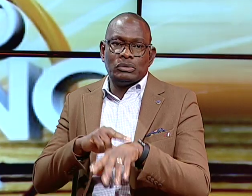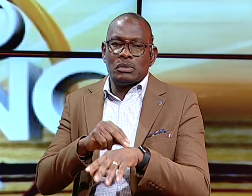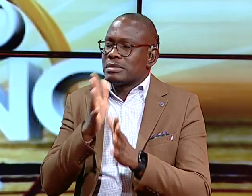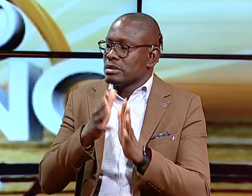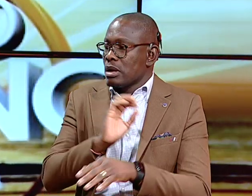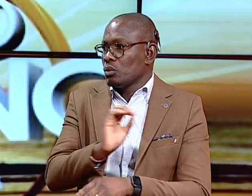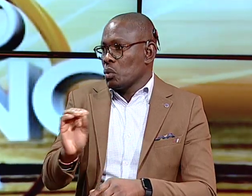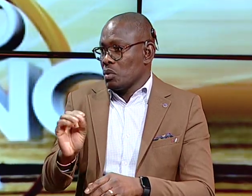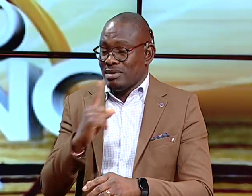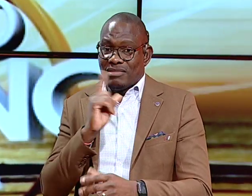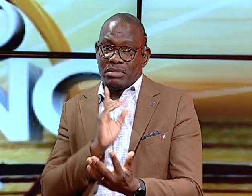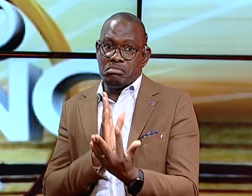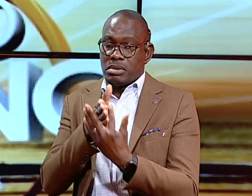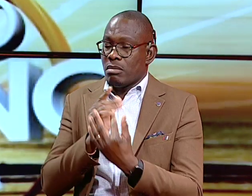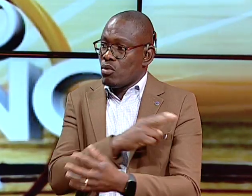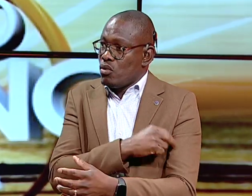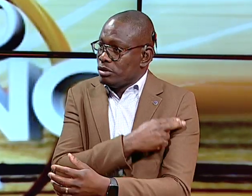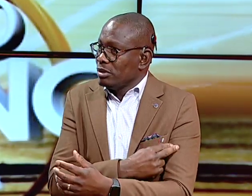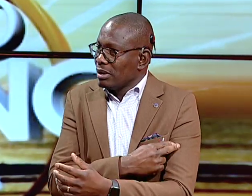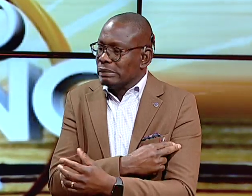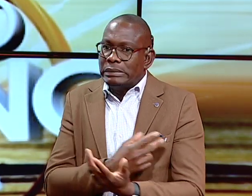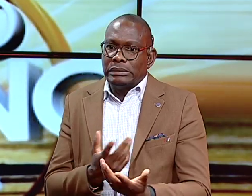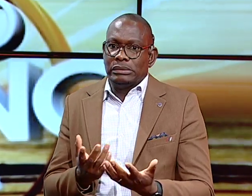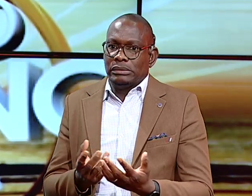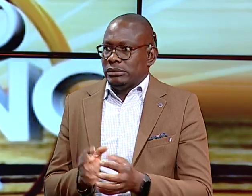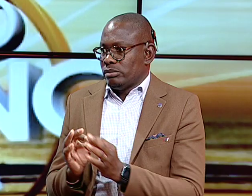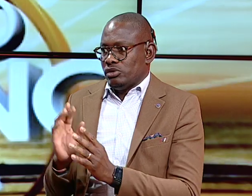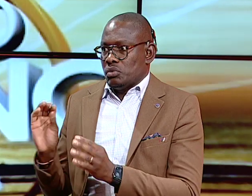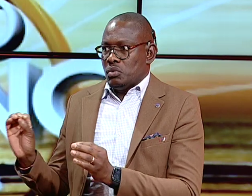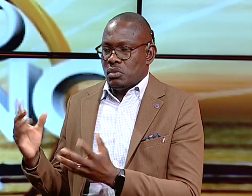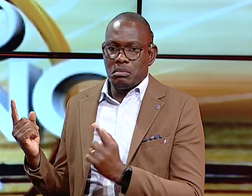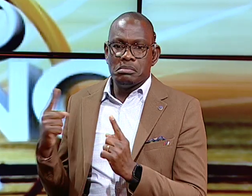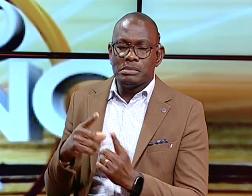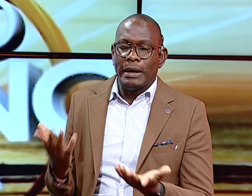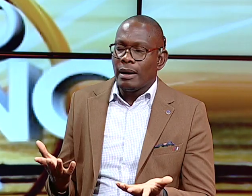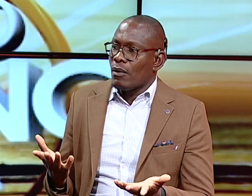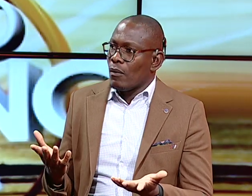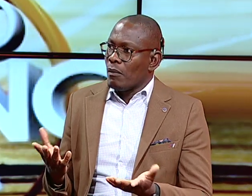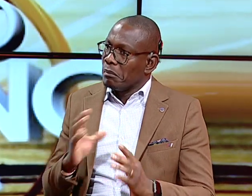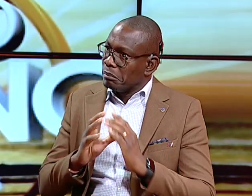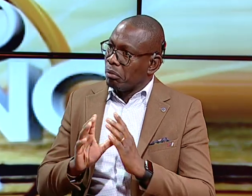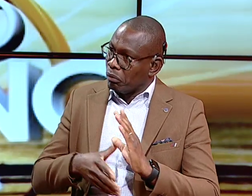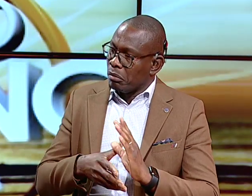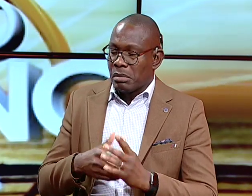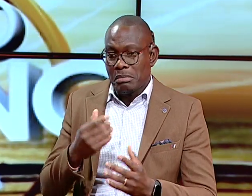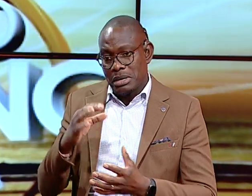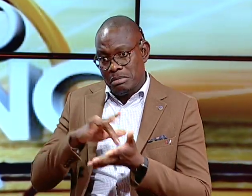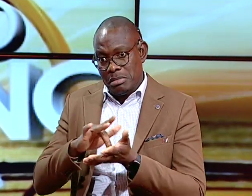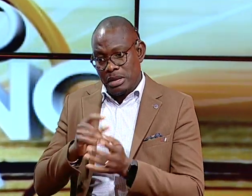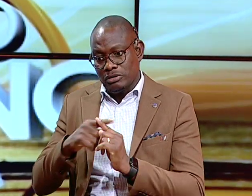no access for us to access the health services. So we need to make sure that when a deaf patient is coming in,